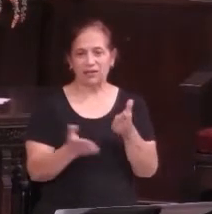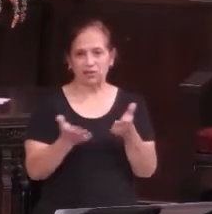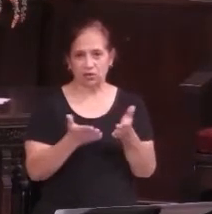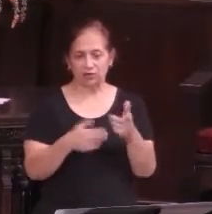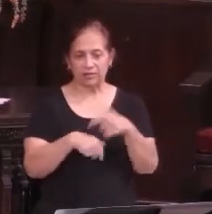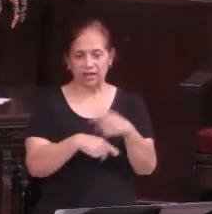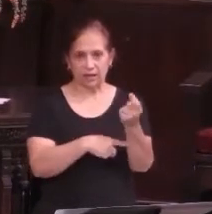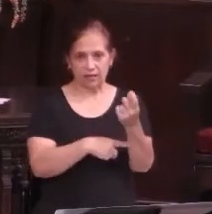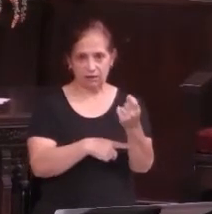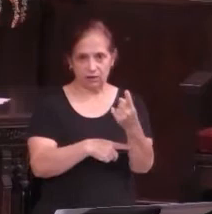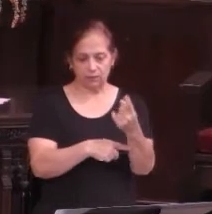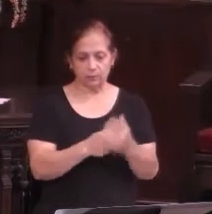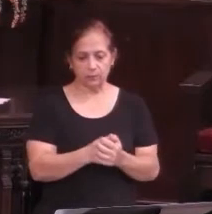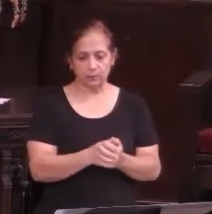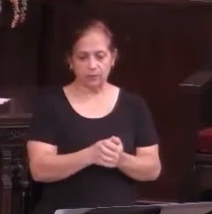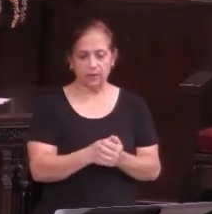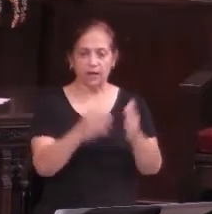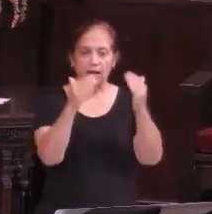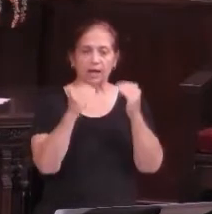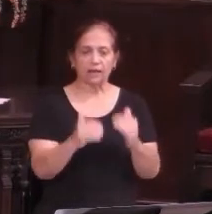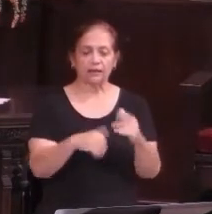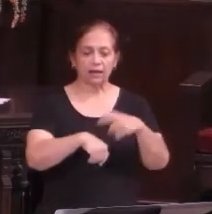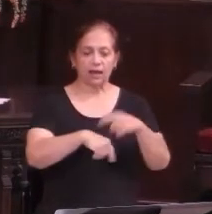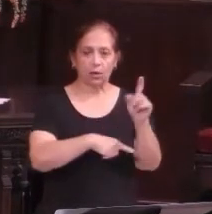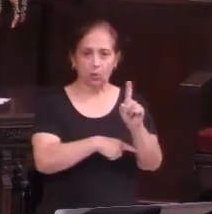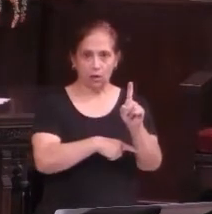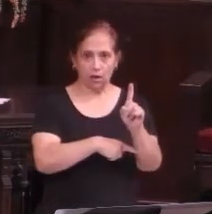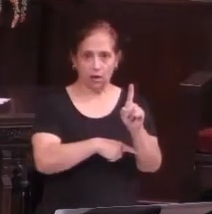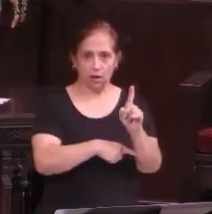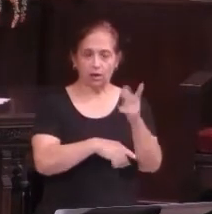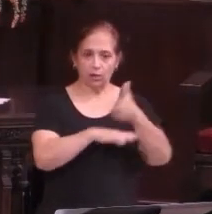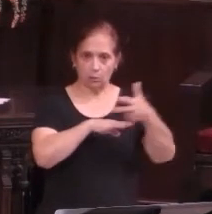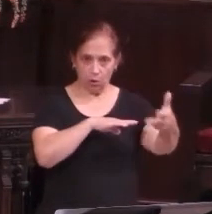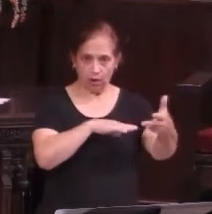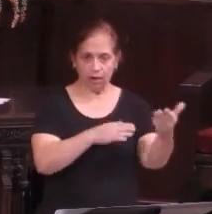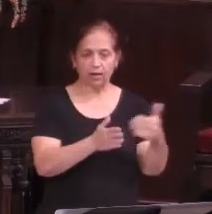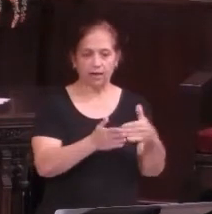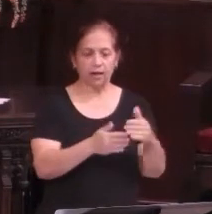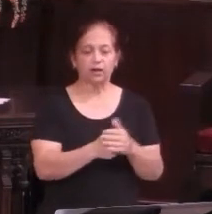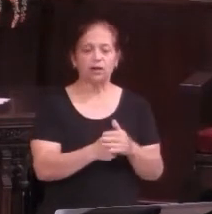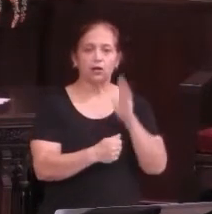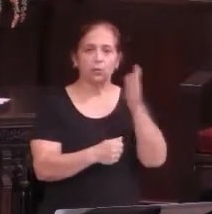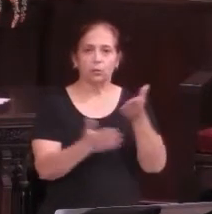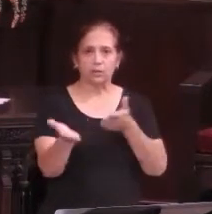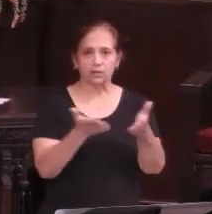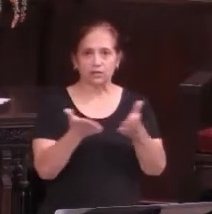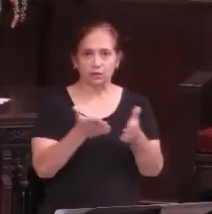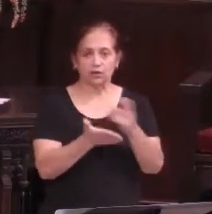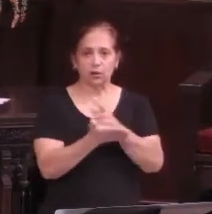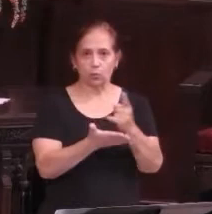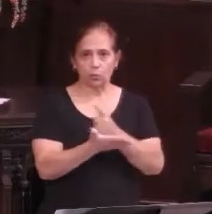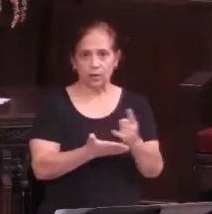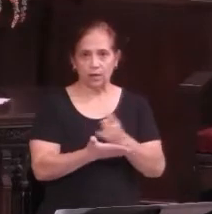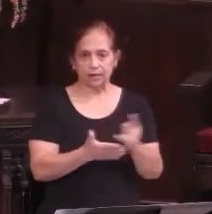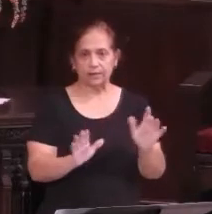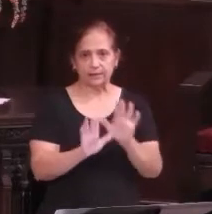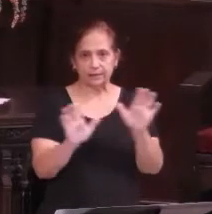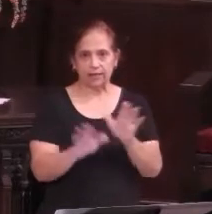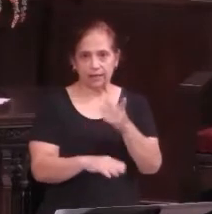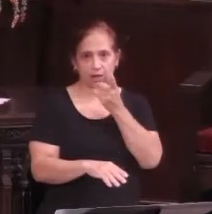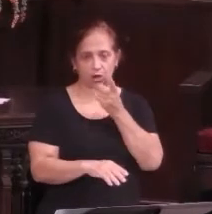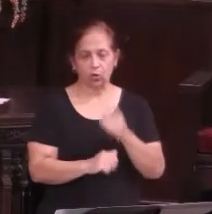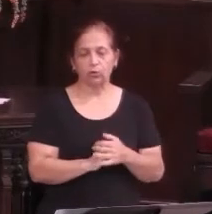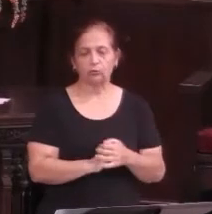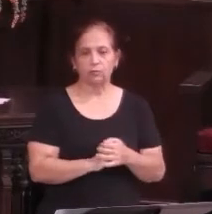11 a.m. And then at 1 o'clock in our parking lot, we will be serving our weekly Sunday